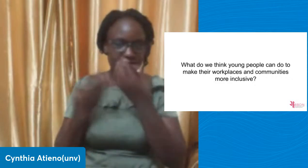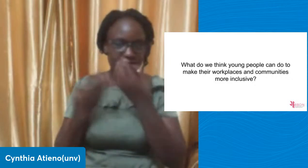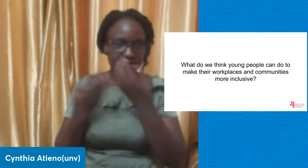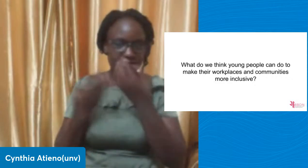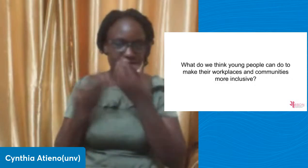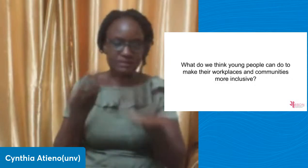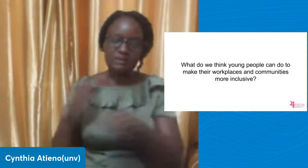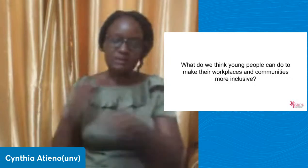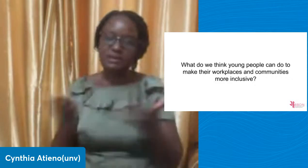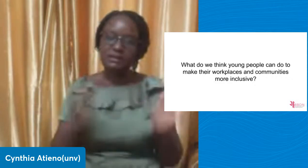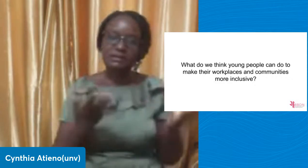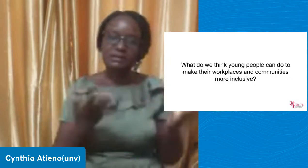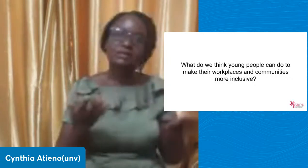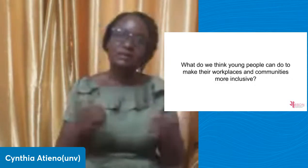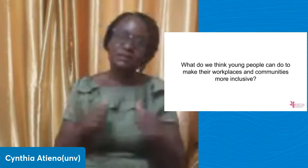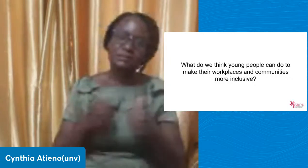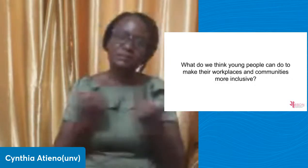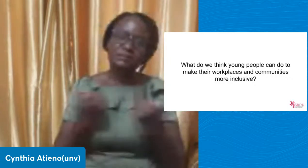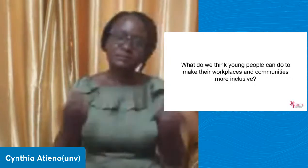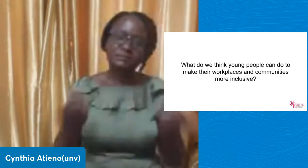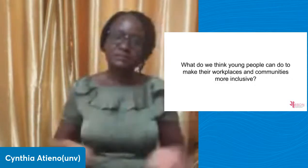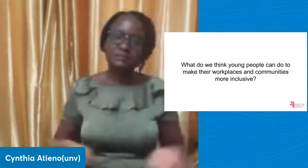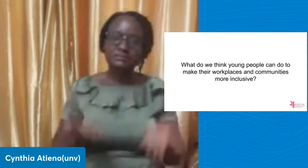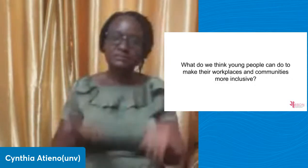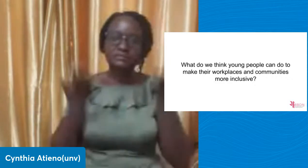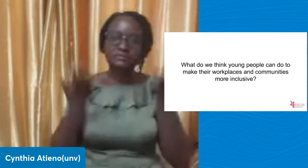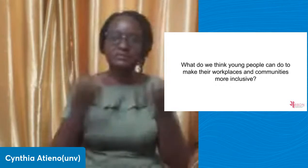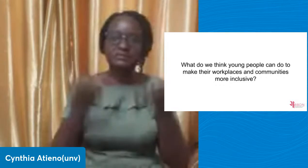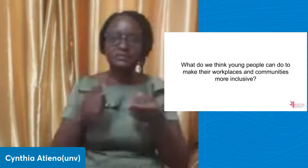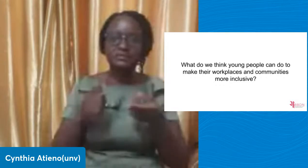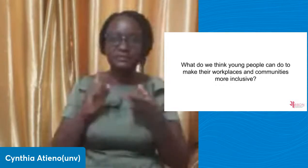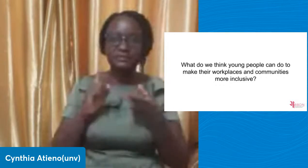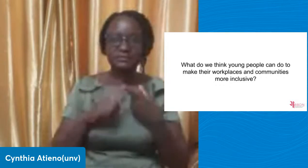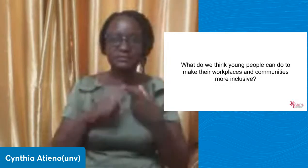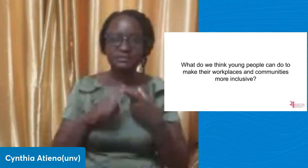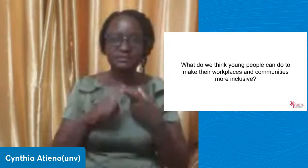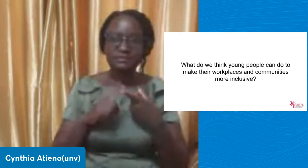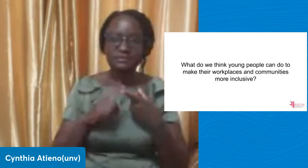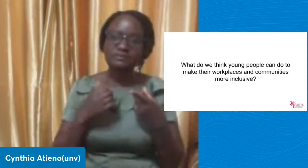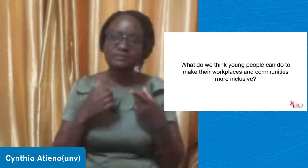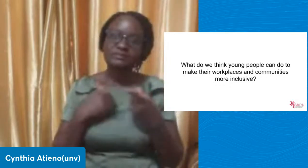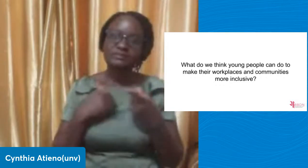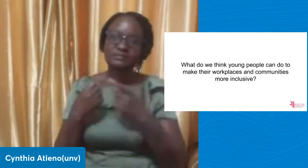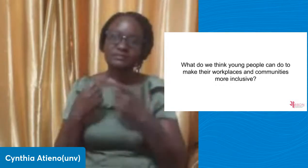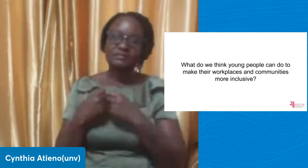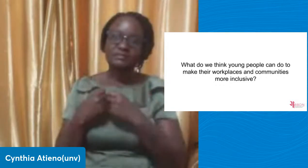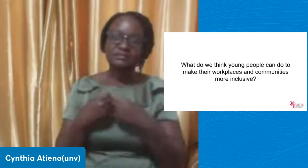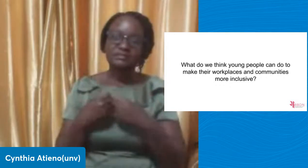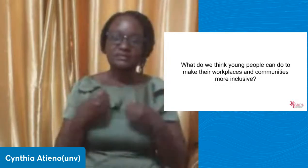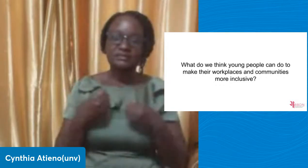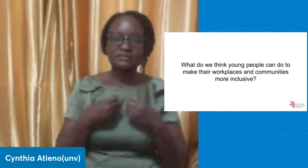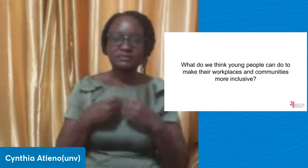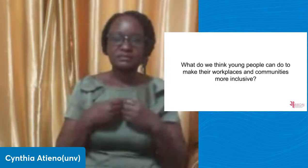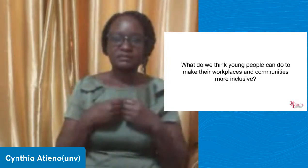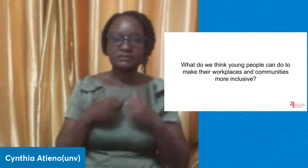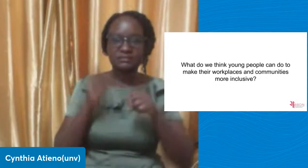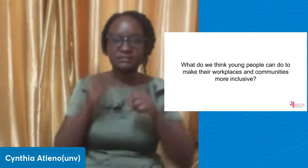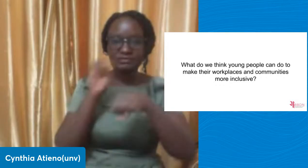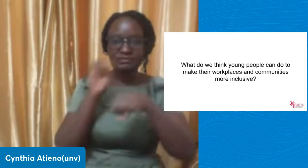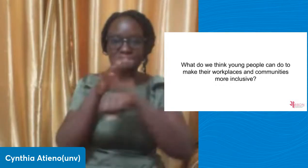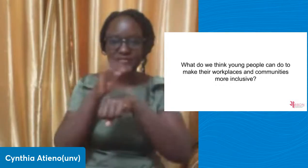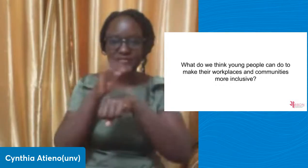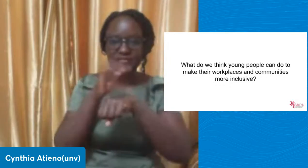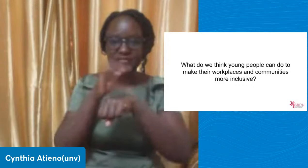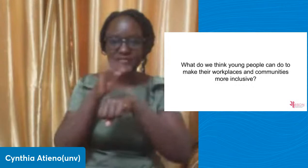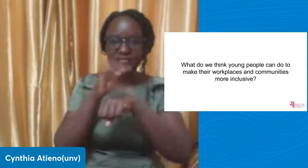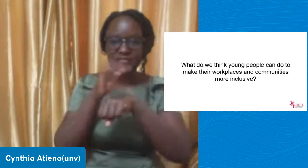with disabilities. And for that reason, we have a little bit of suggestions for persons with disabilities working in this sector